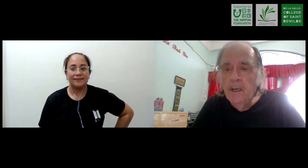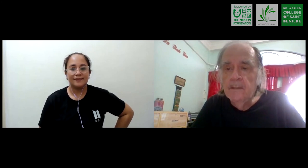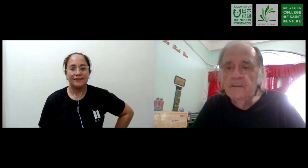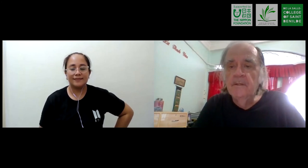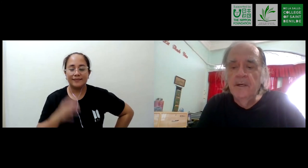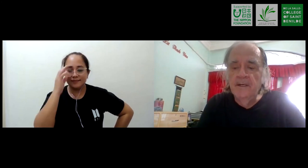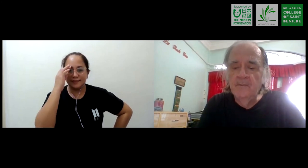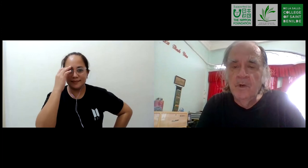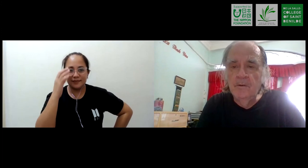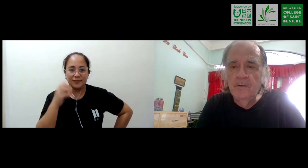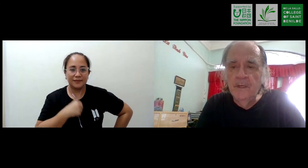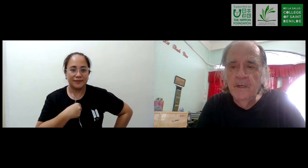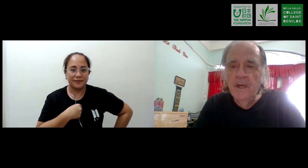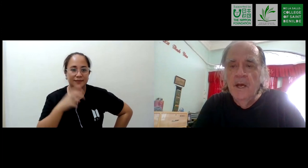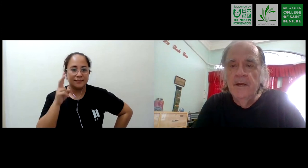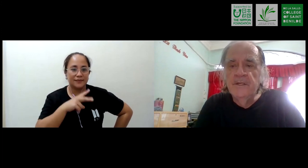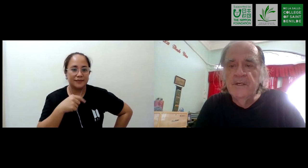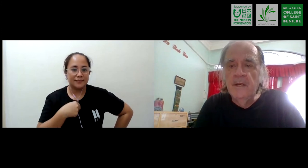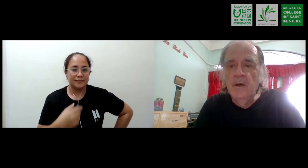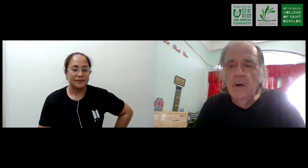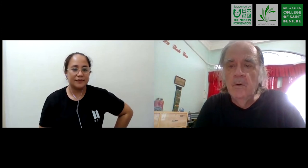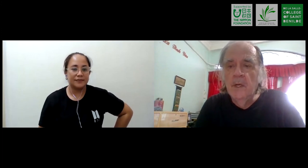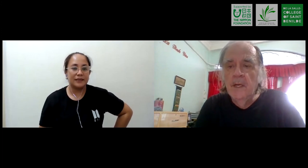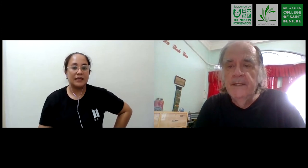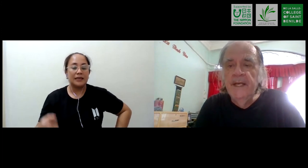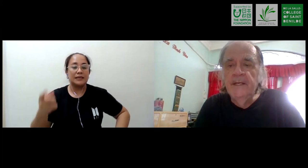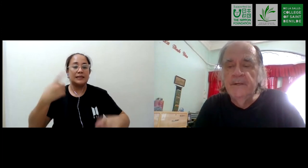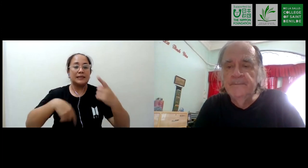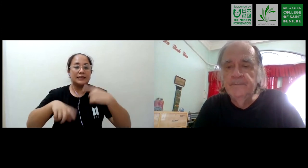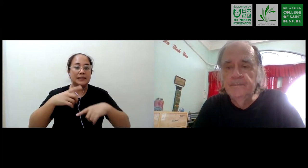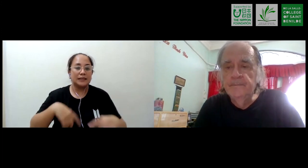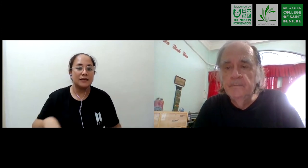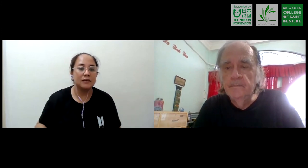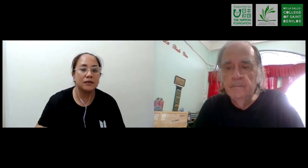Ah, sorry, wrong thing. There's a sign called neat.